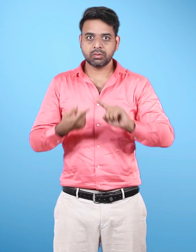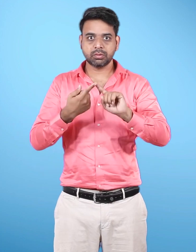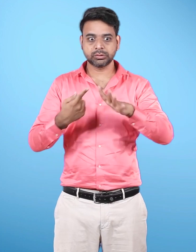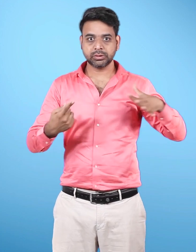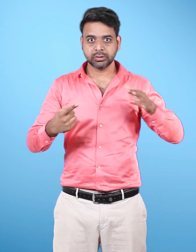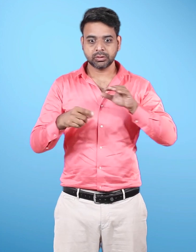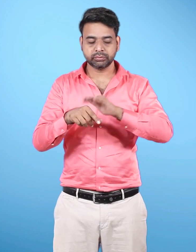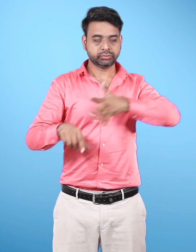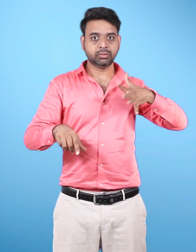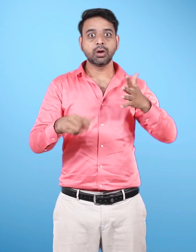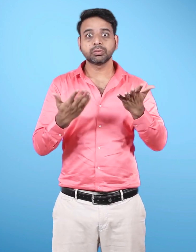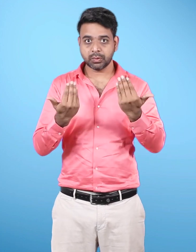electrical appliance.